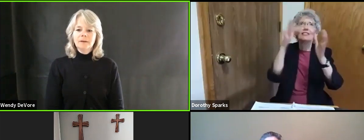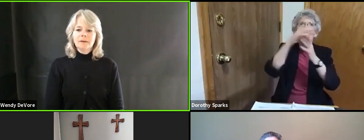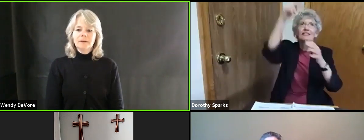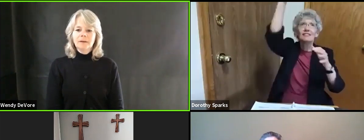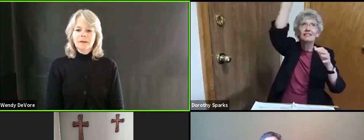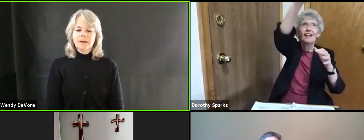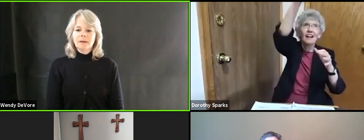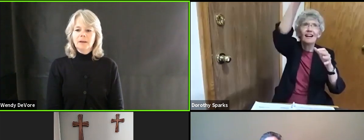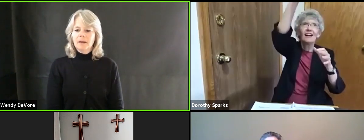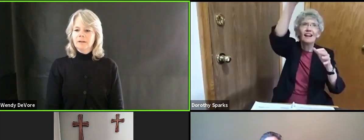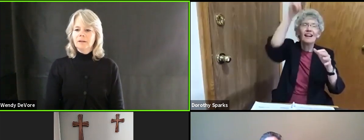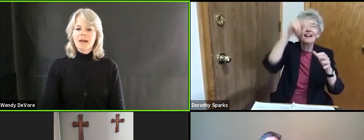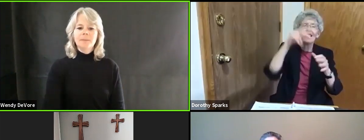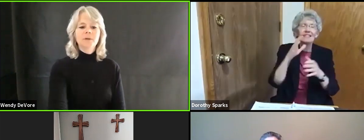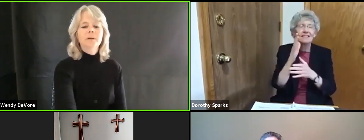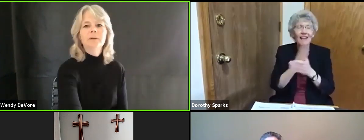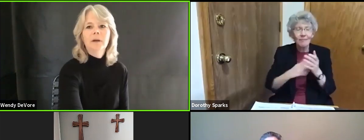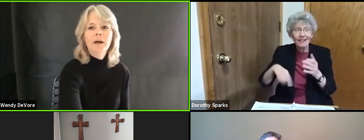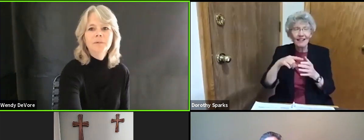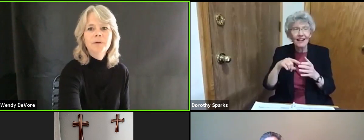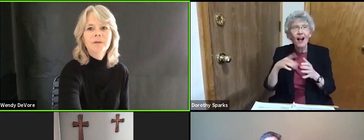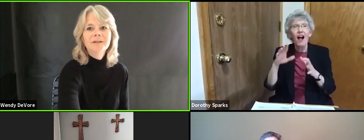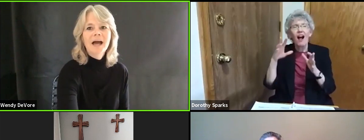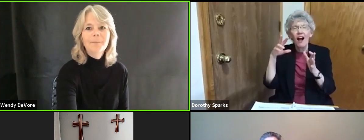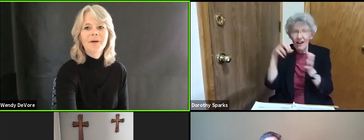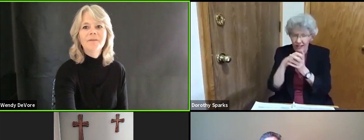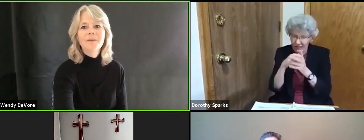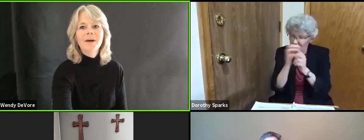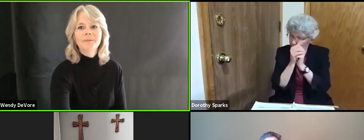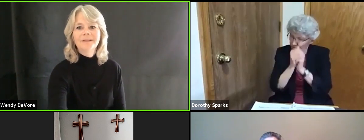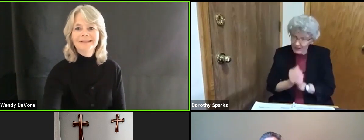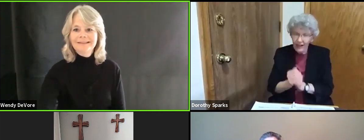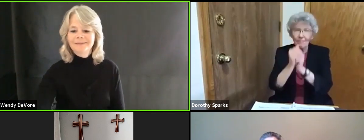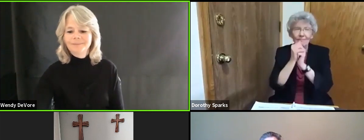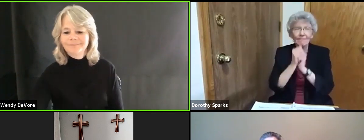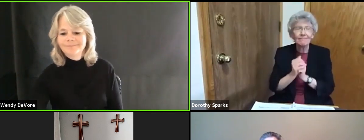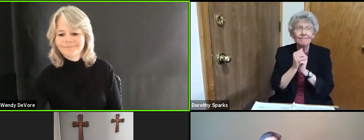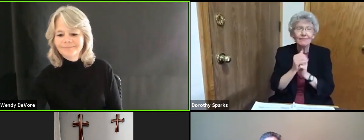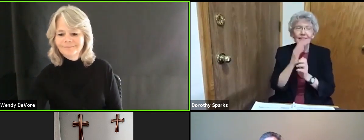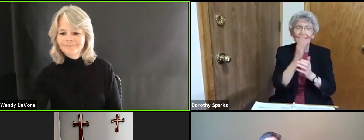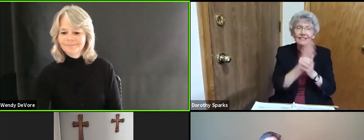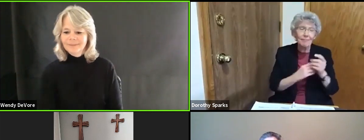there and climbed up to the top of the mountain.